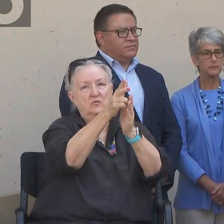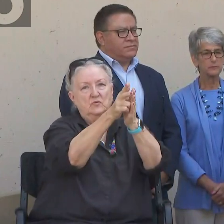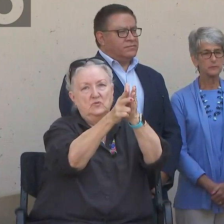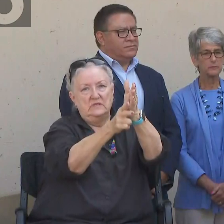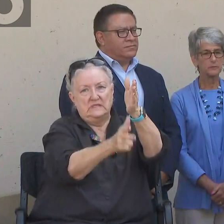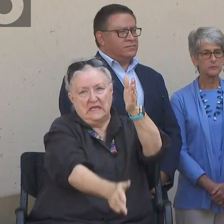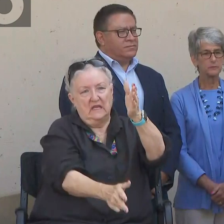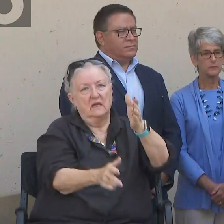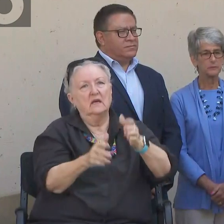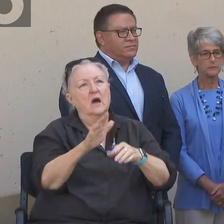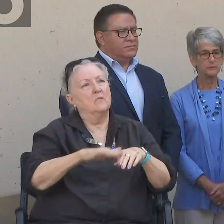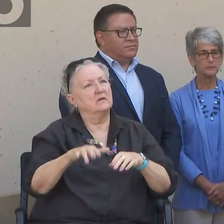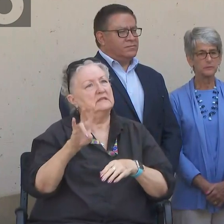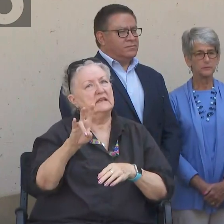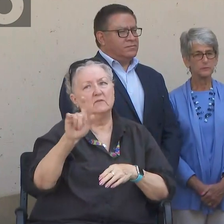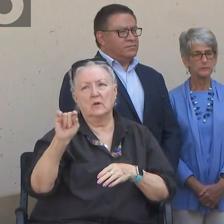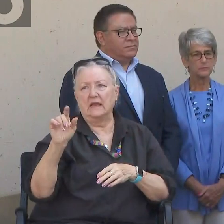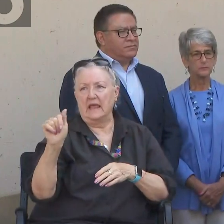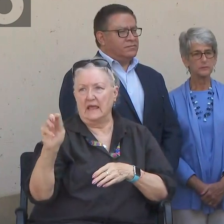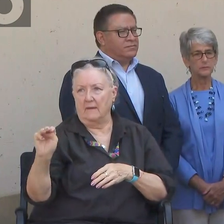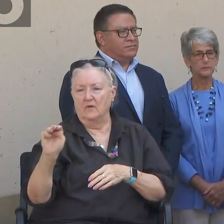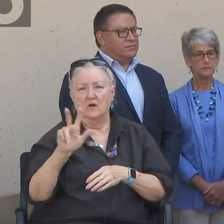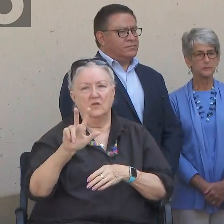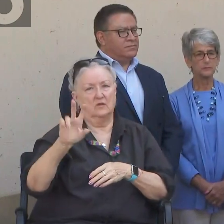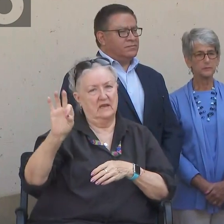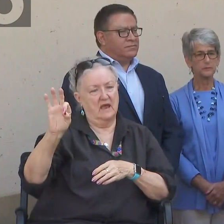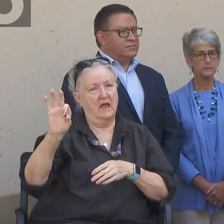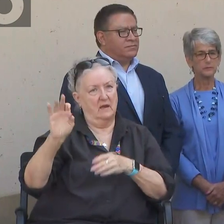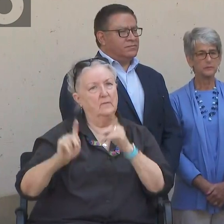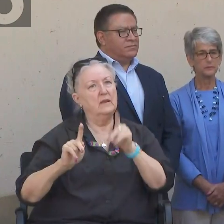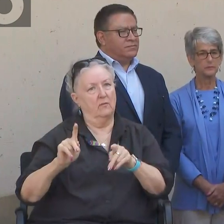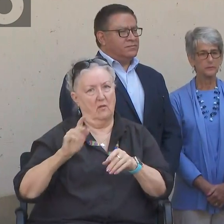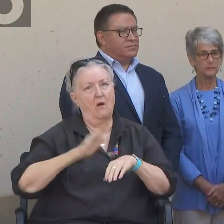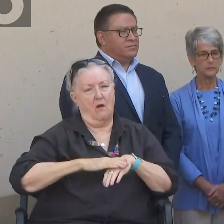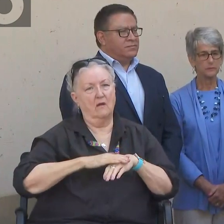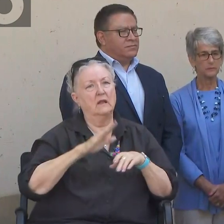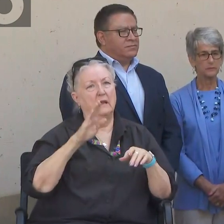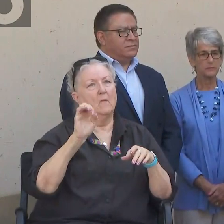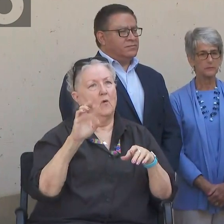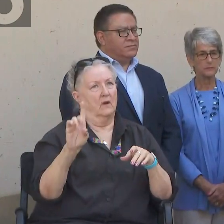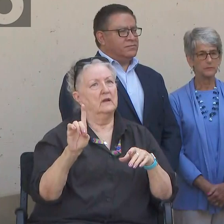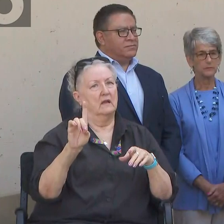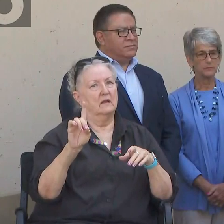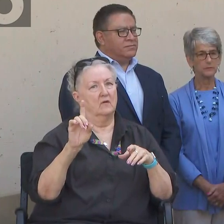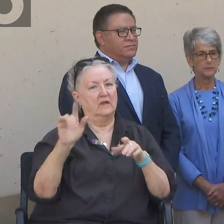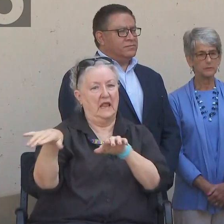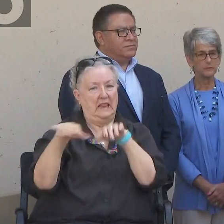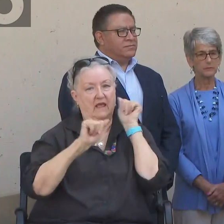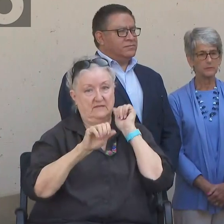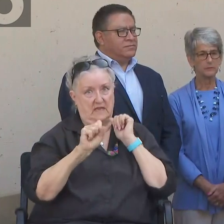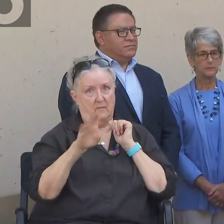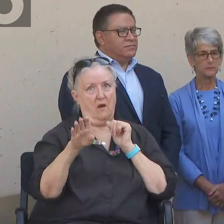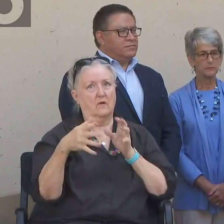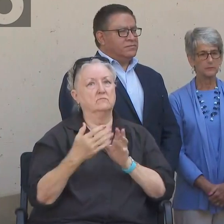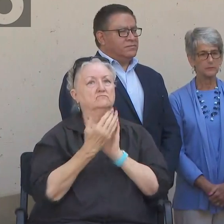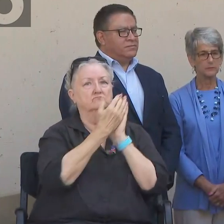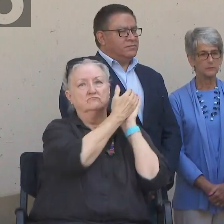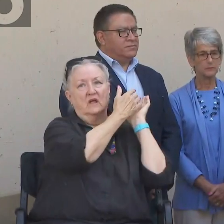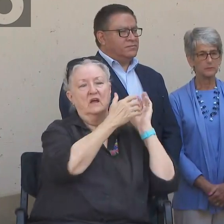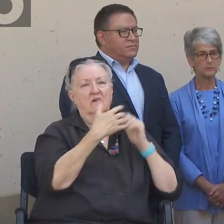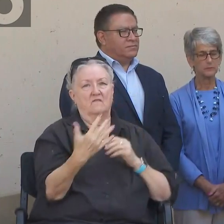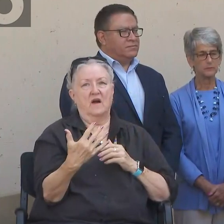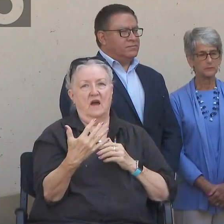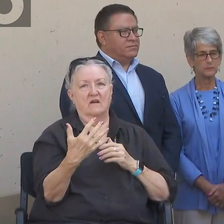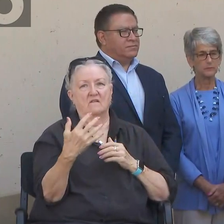morning. 39 souls were reported to be on board that vessel when it left Santa Barbara.